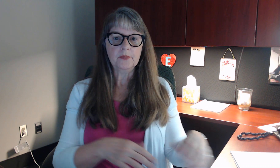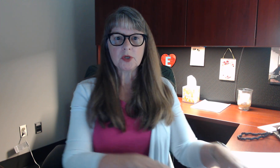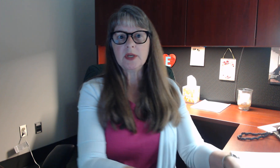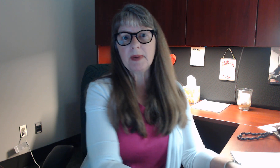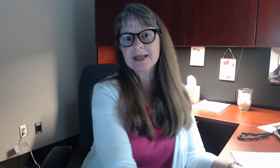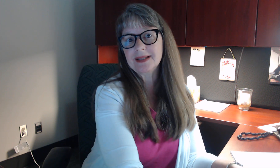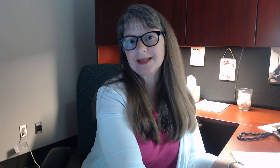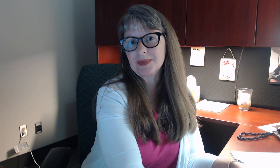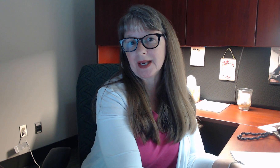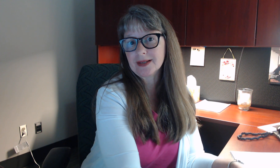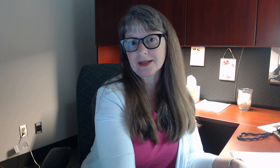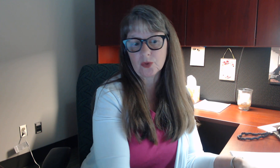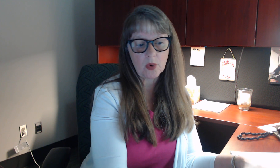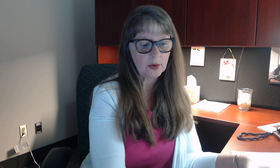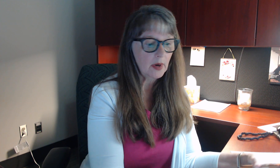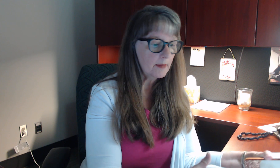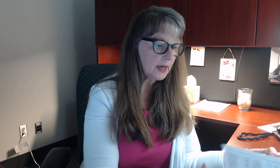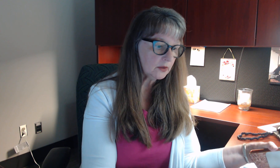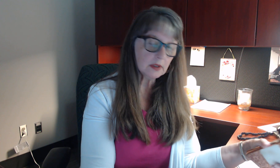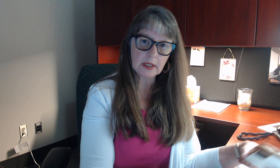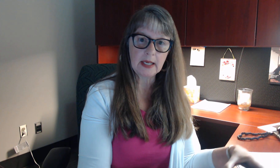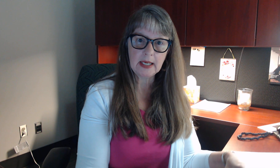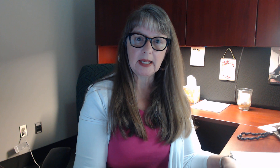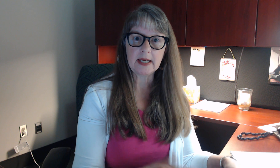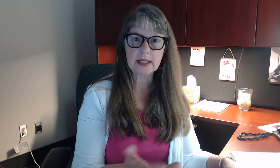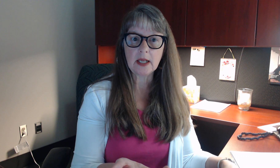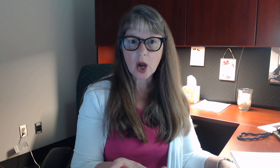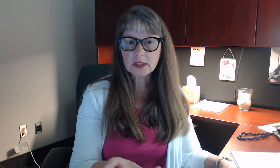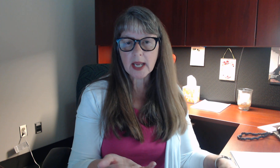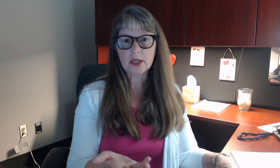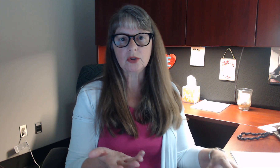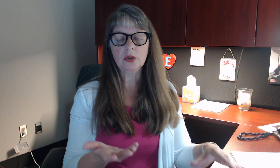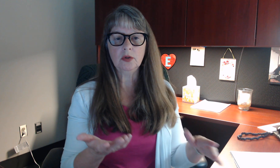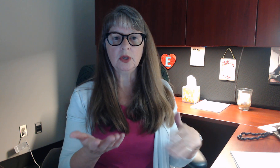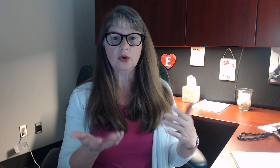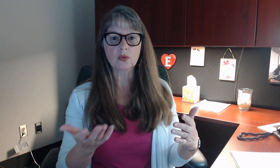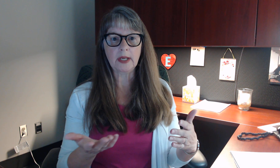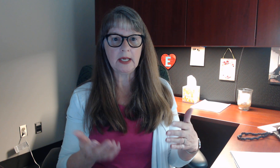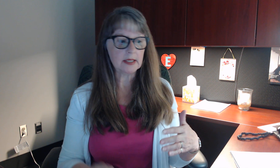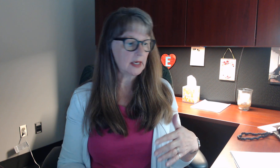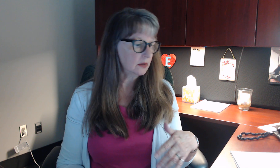So it's basically the same sign because it's underwater. But again, like I said, in context, then you'll recognize it a little bit